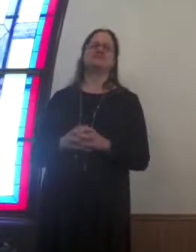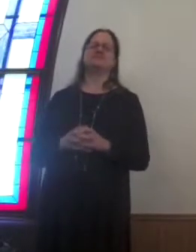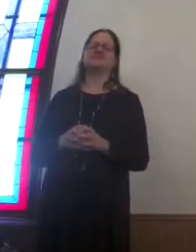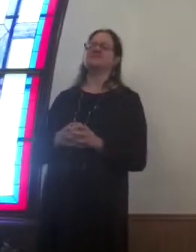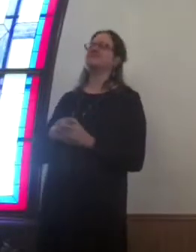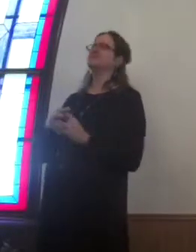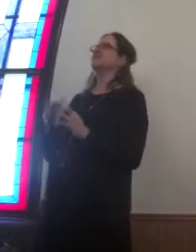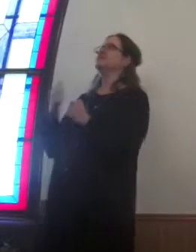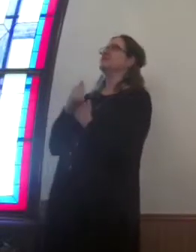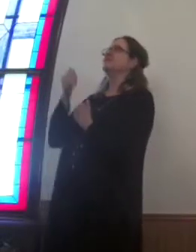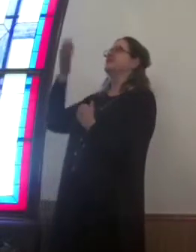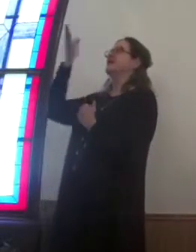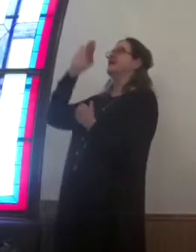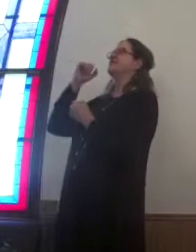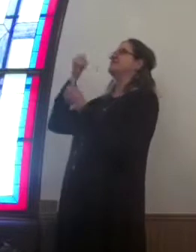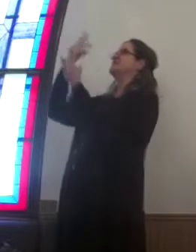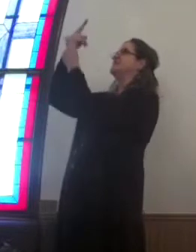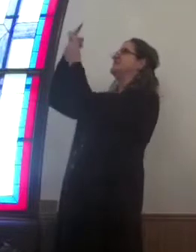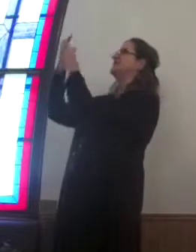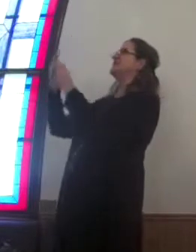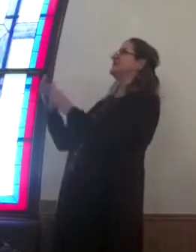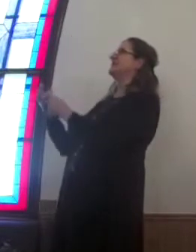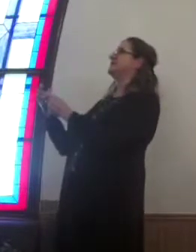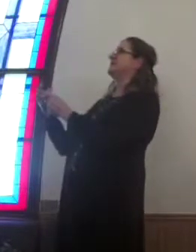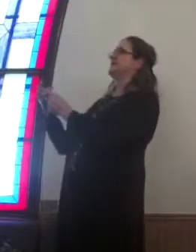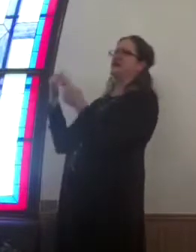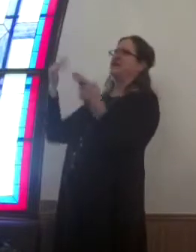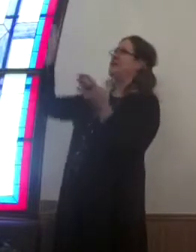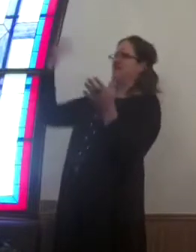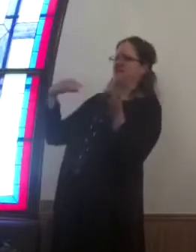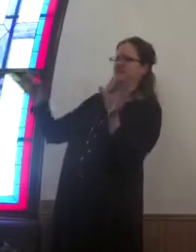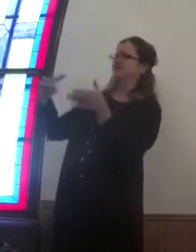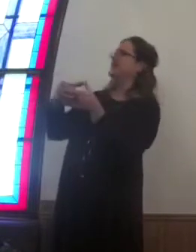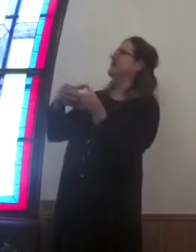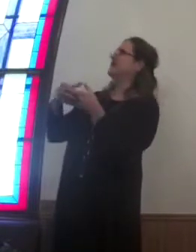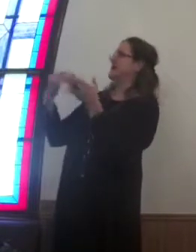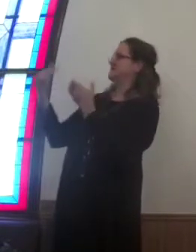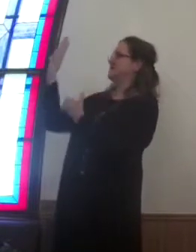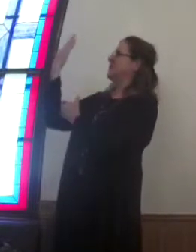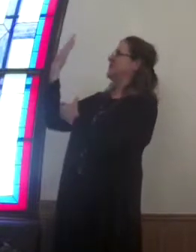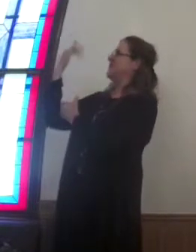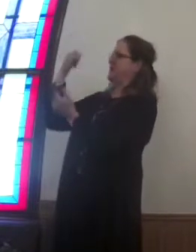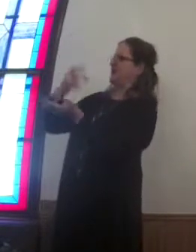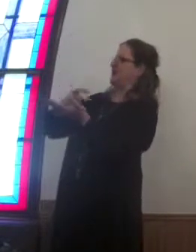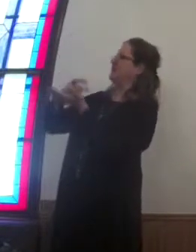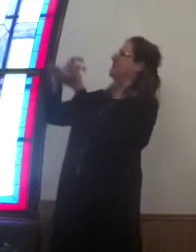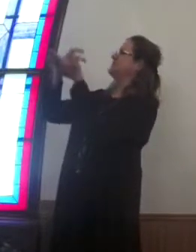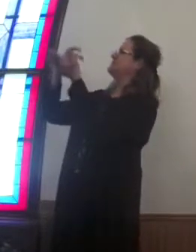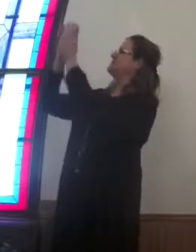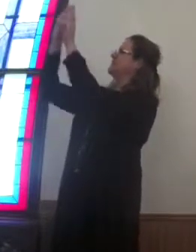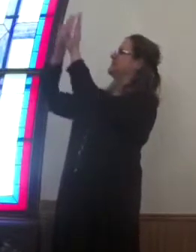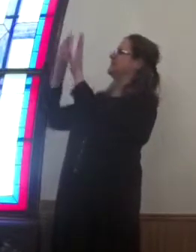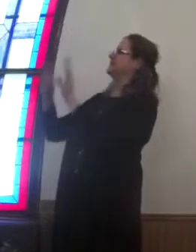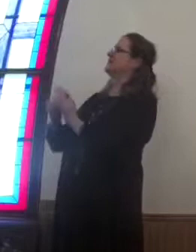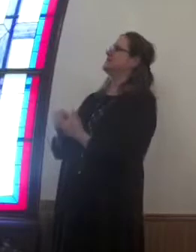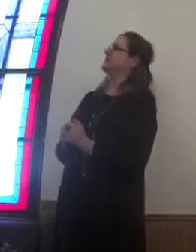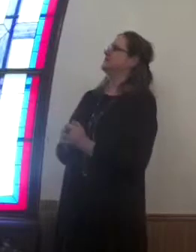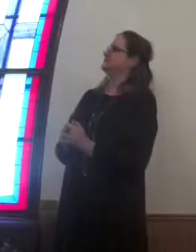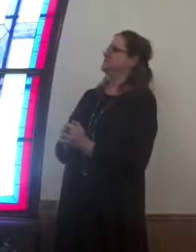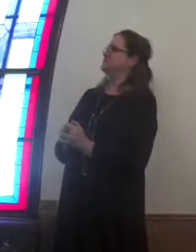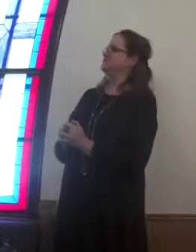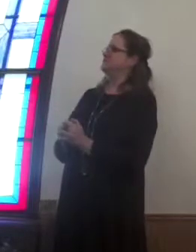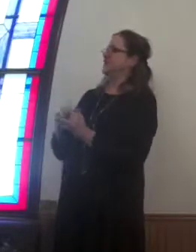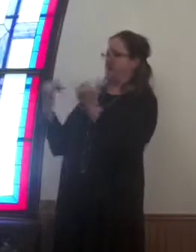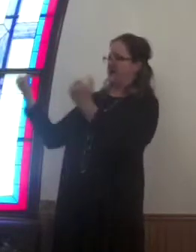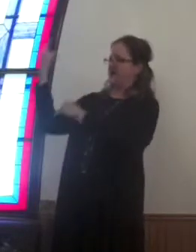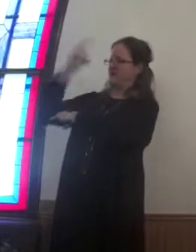Loving God of so many names, thank you for bringing us together once again this morning on this Resurrection Sunday, a day when